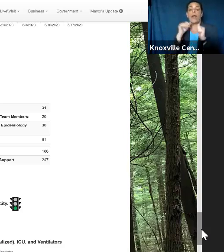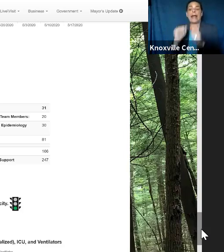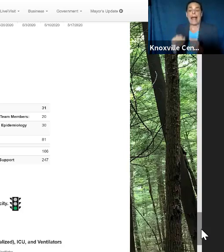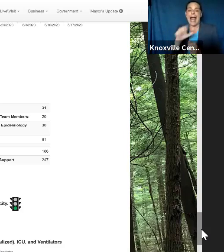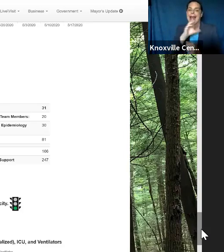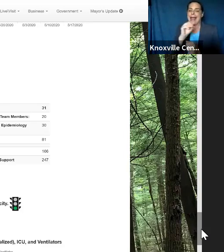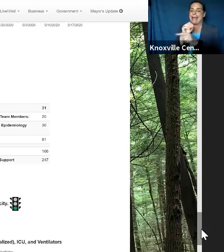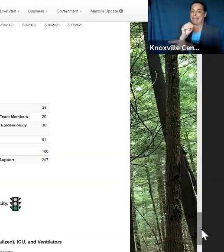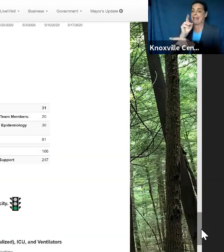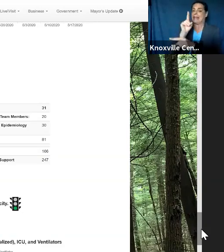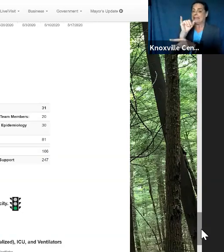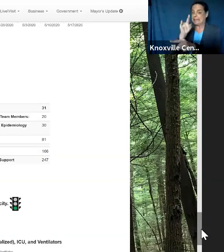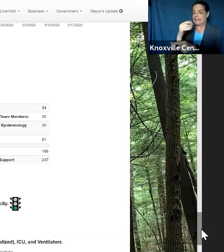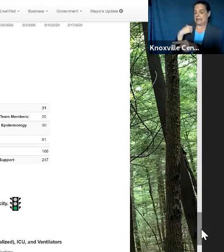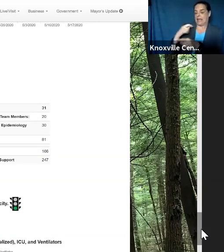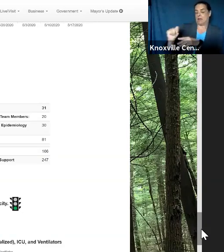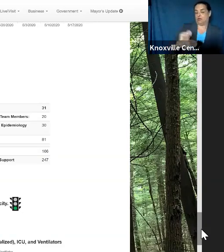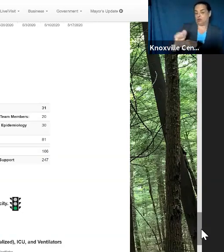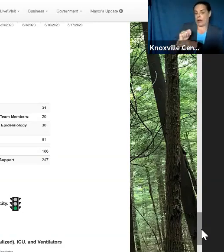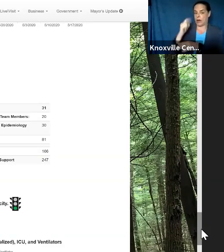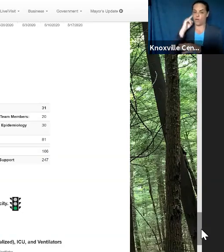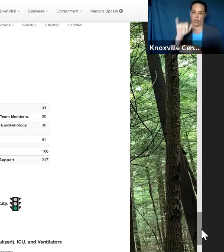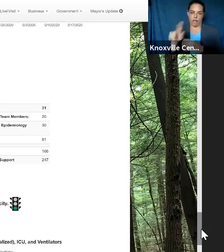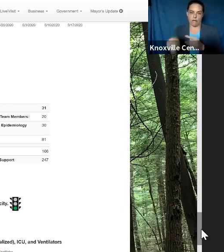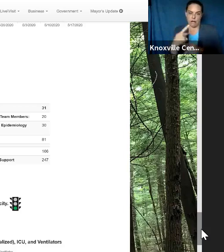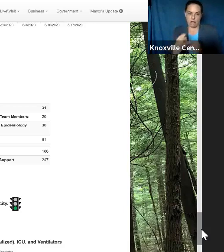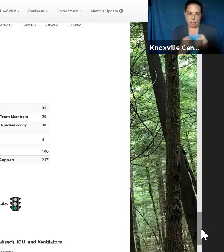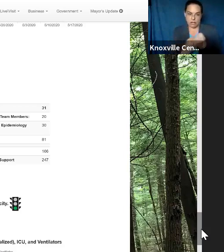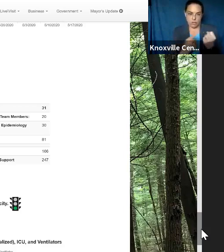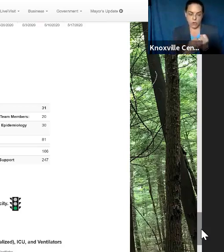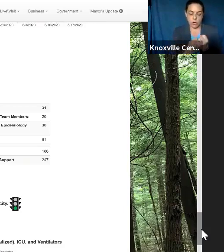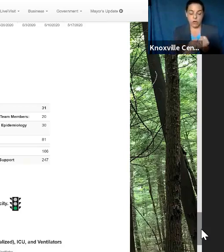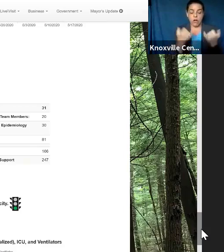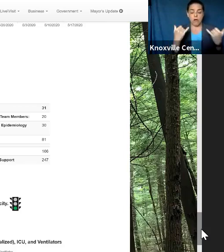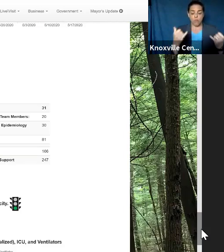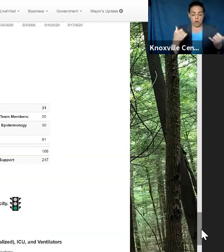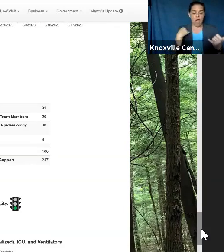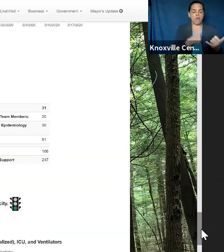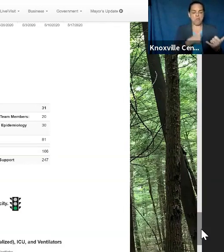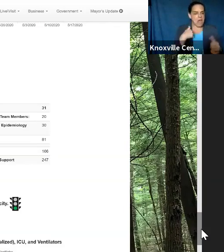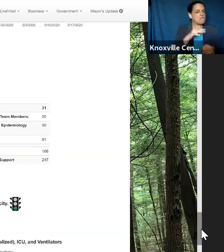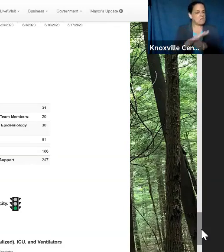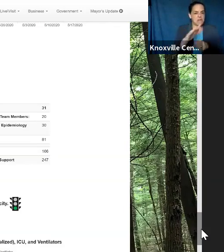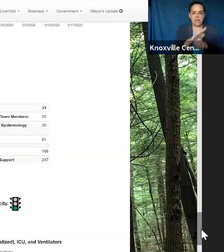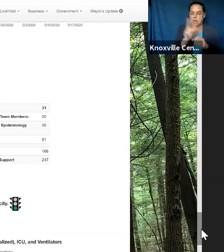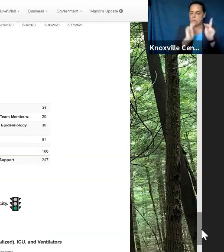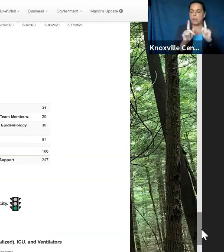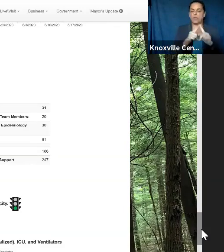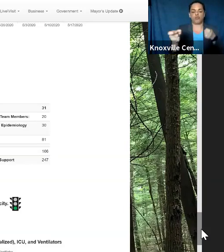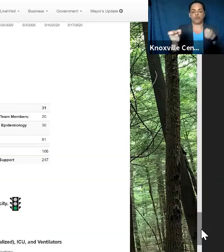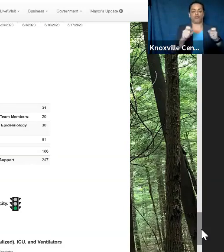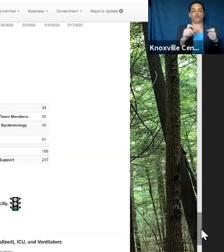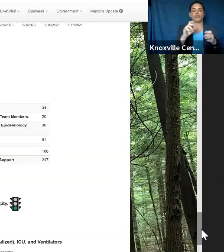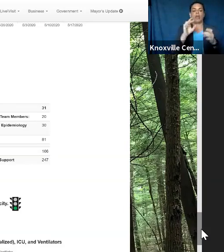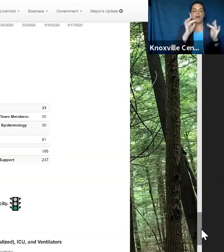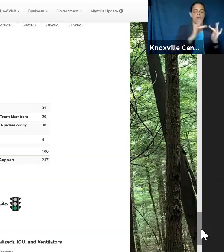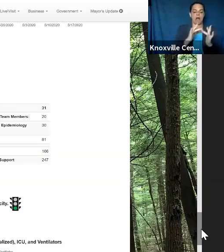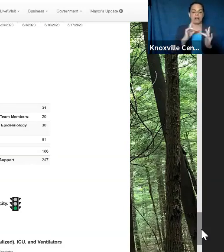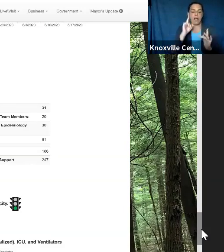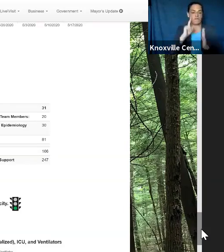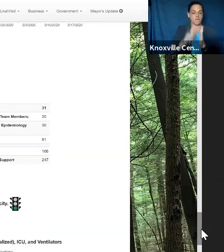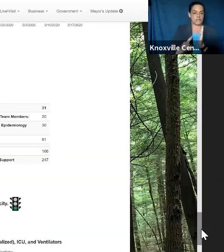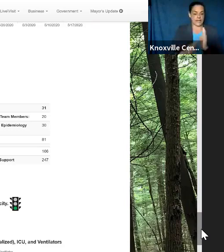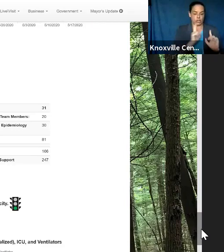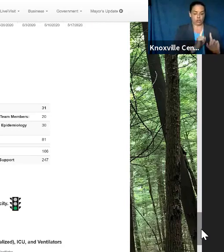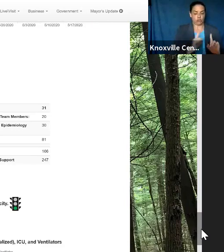were trained to provide Epi support. At this time, we are adequately prepared to continue handling the current contact investigation volume,